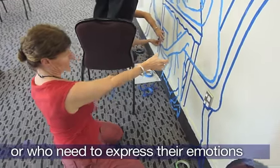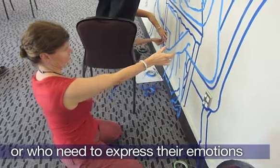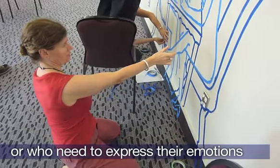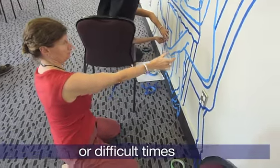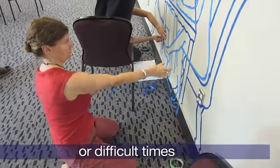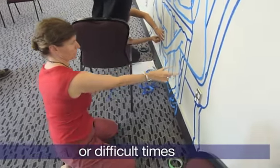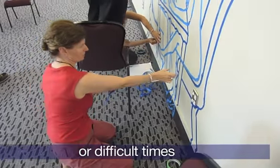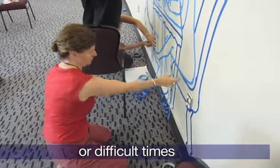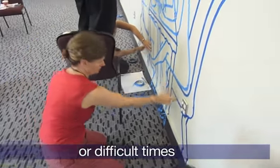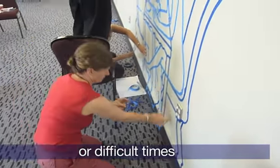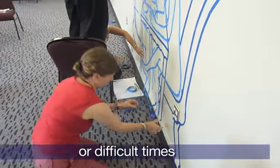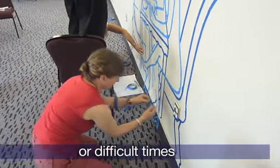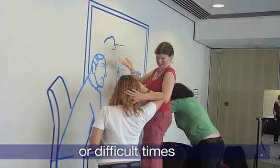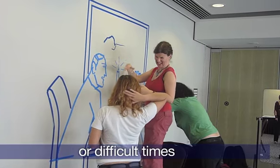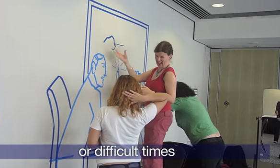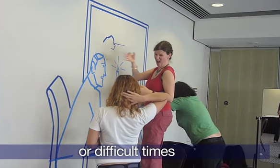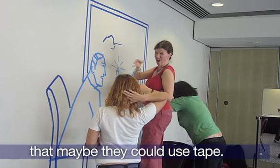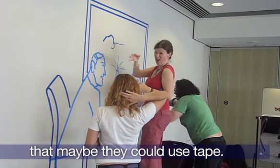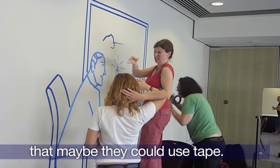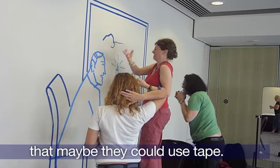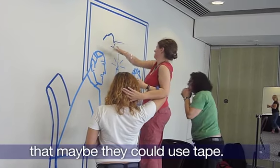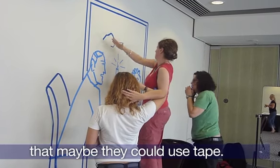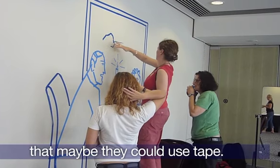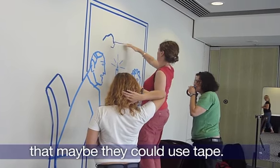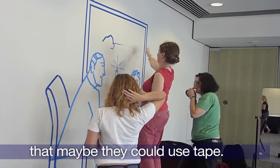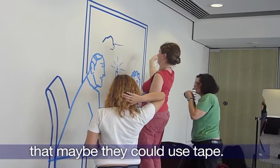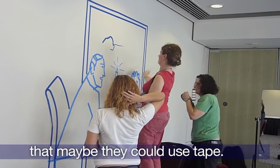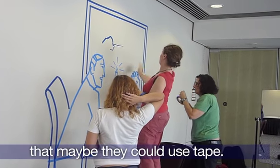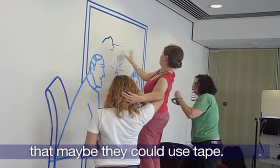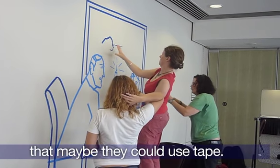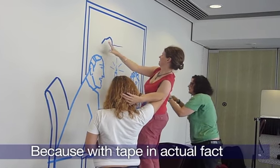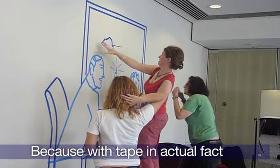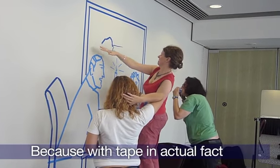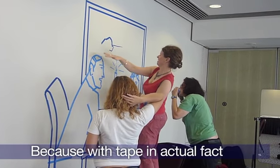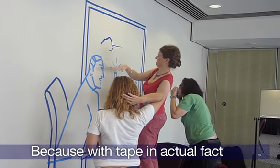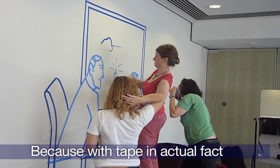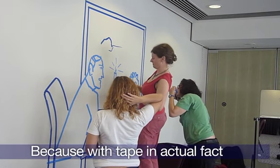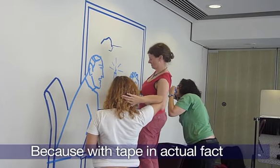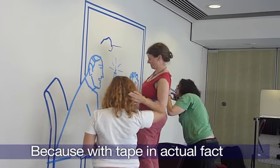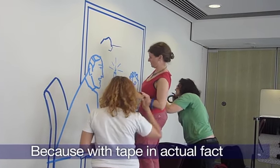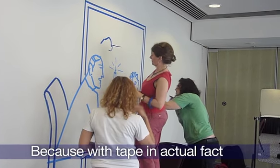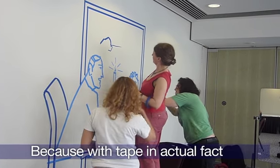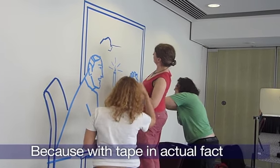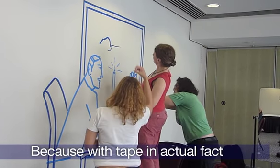difficult times, that maybe they could use tape, because with the tape, in actual fact, you can